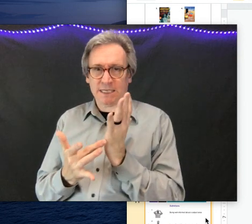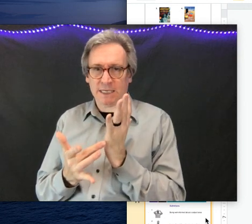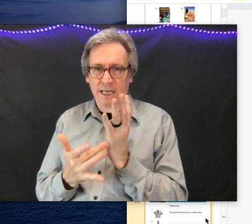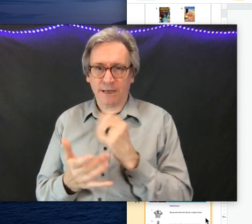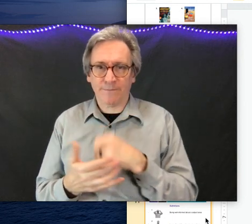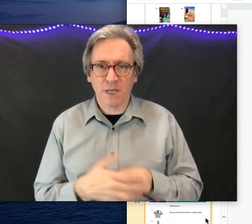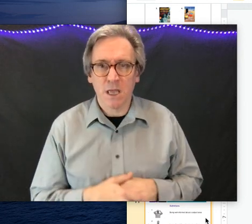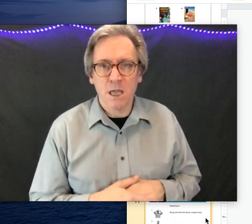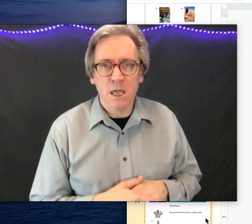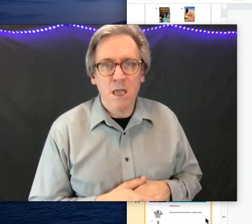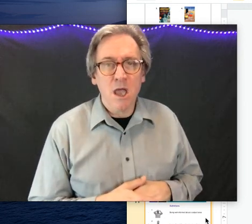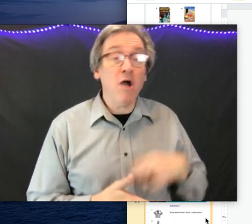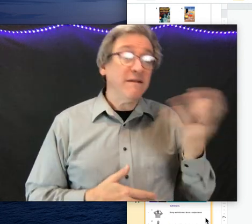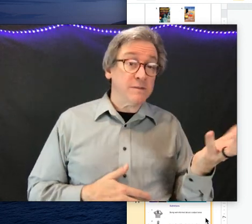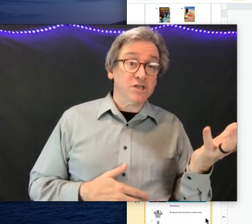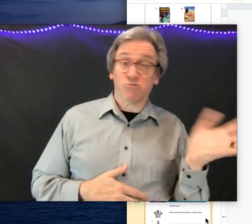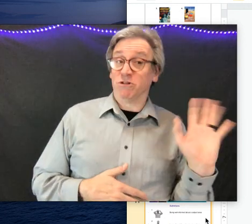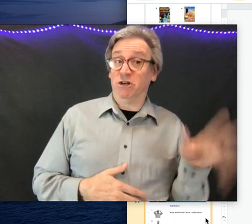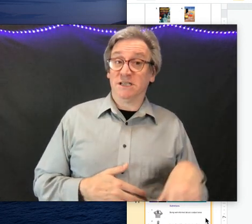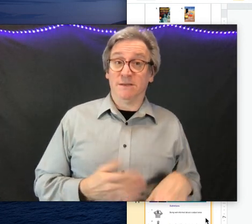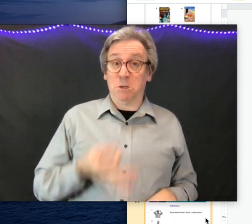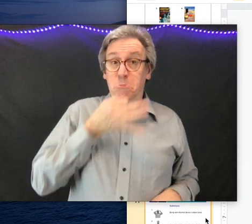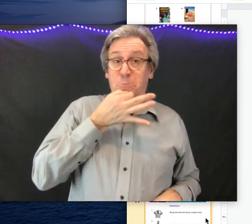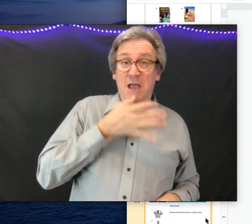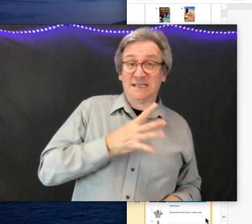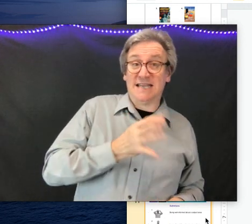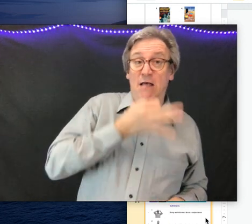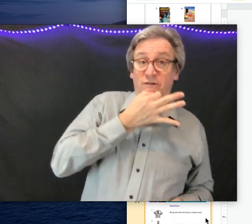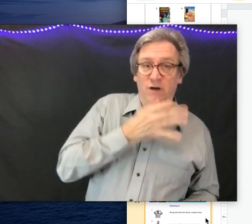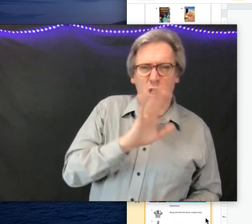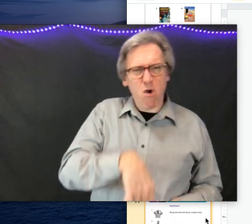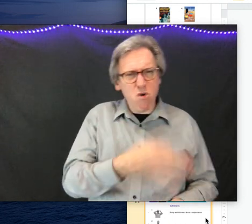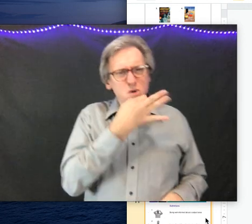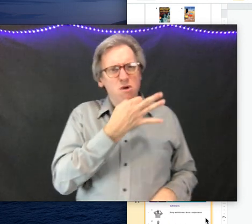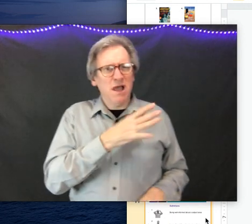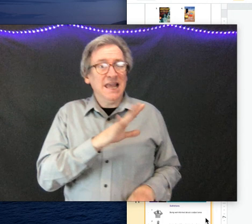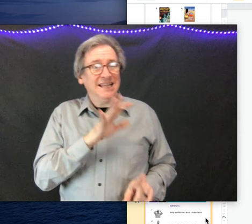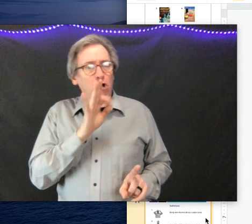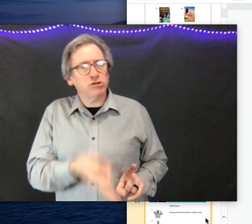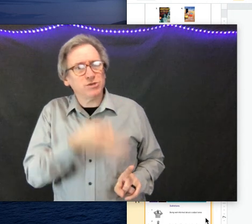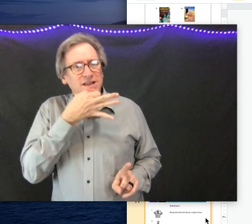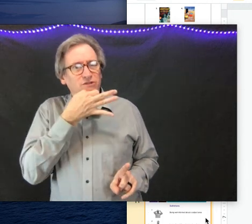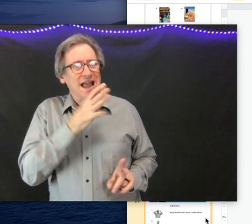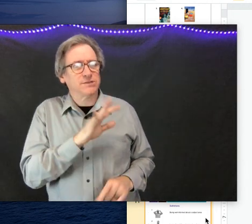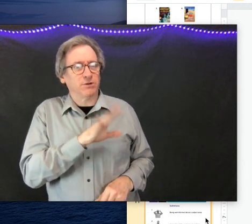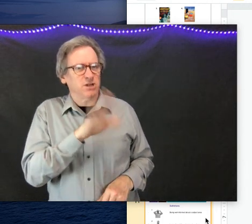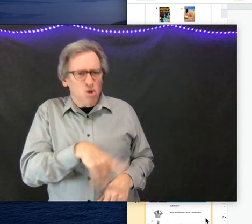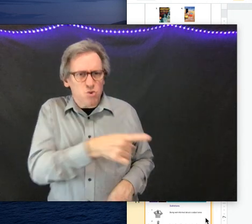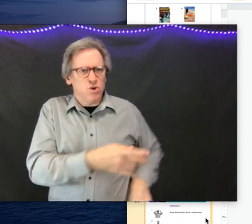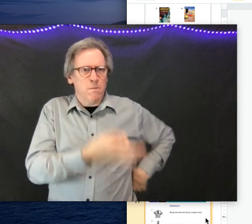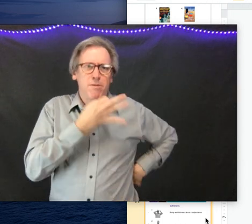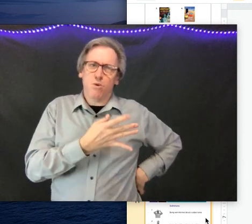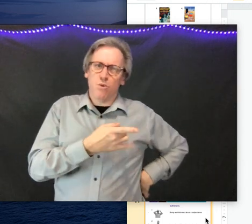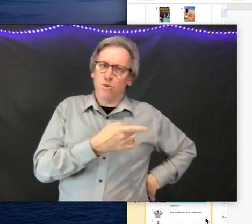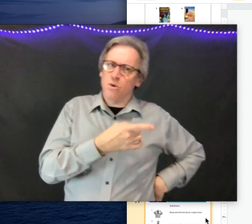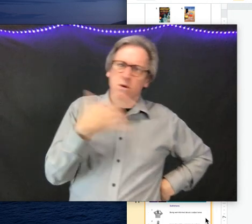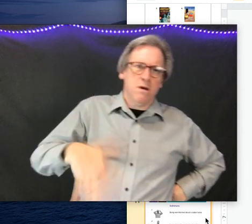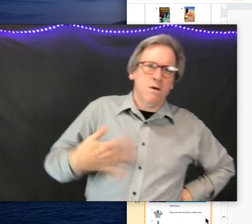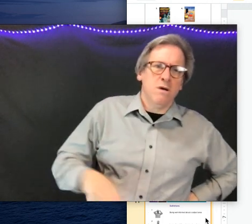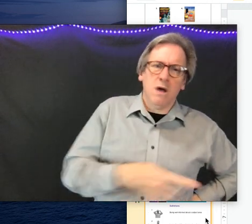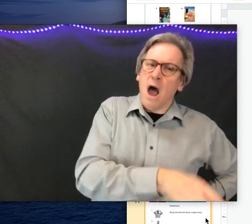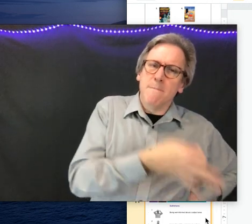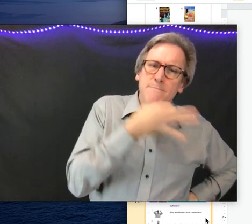Tech. If someone's just really good at something, has a talent for it, also sign for expert. Pooh.